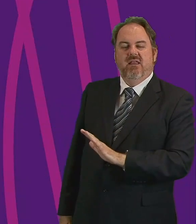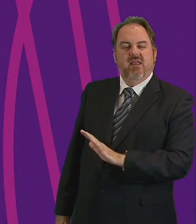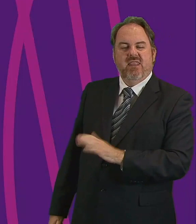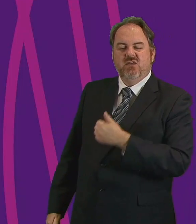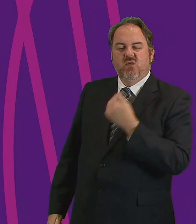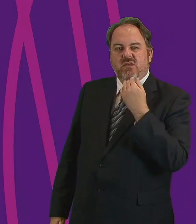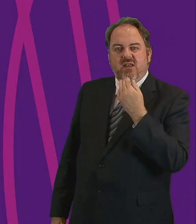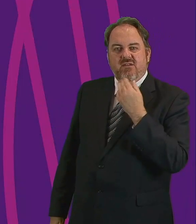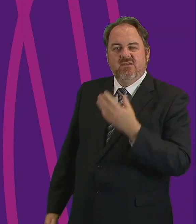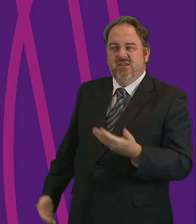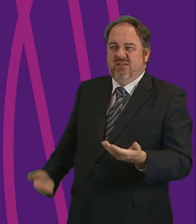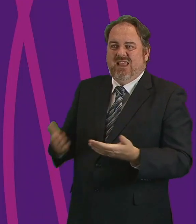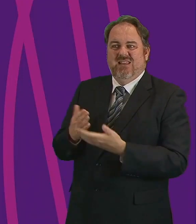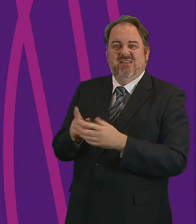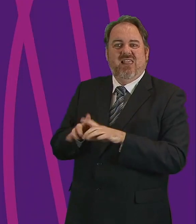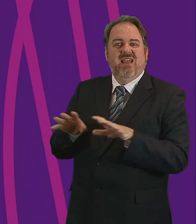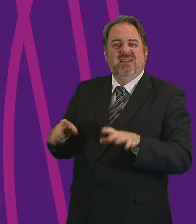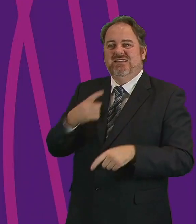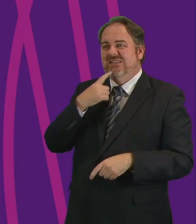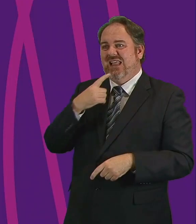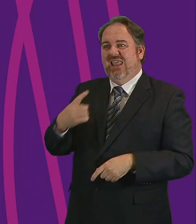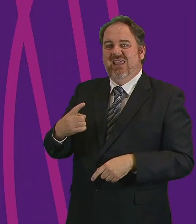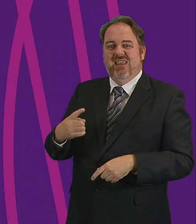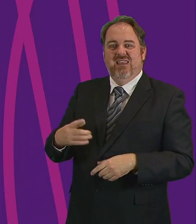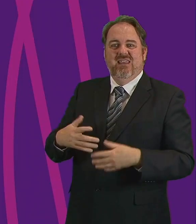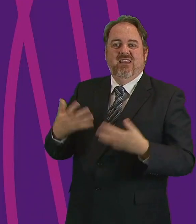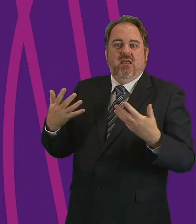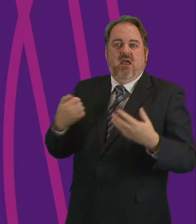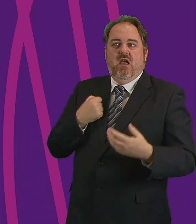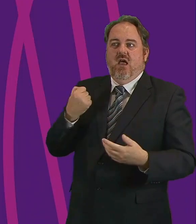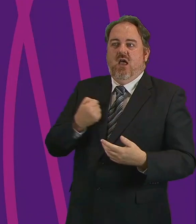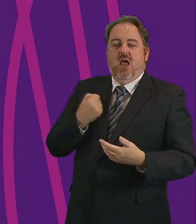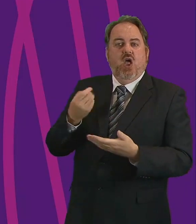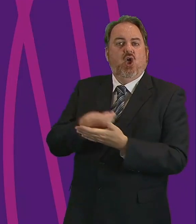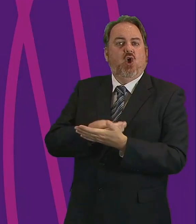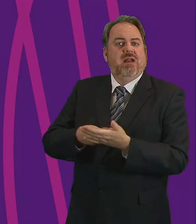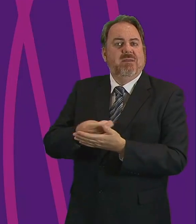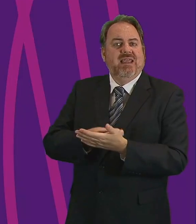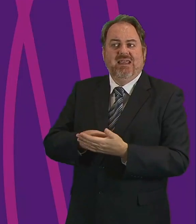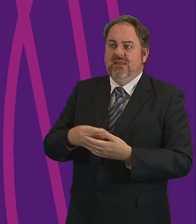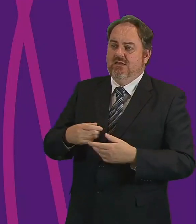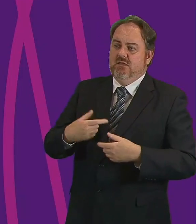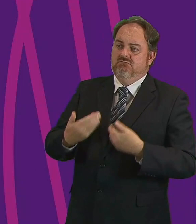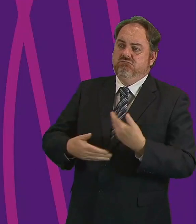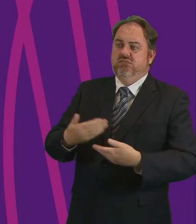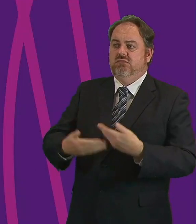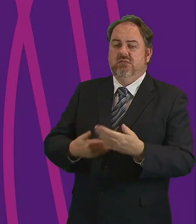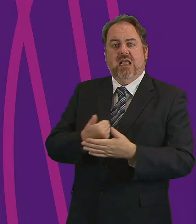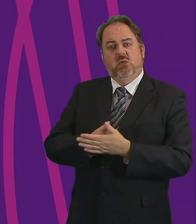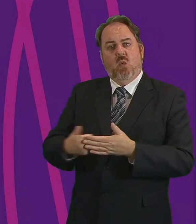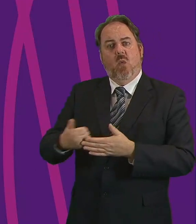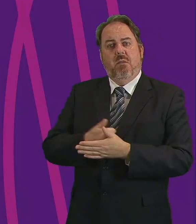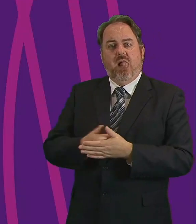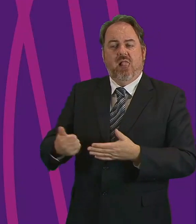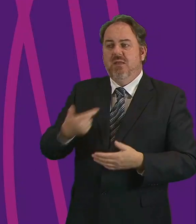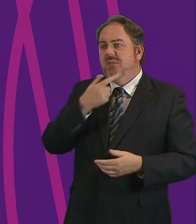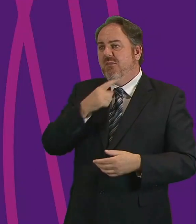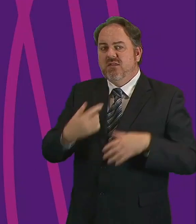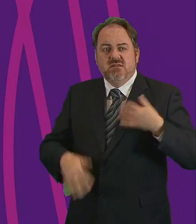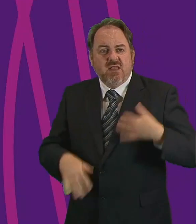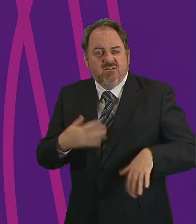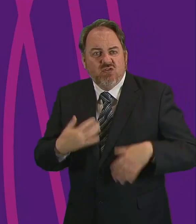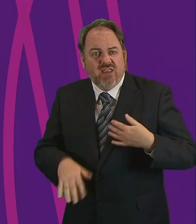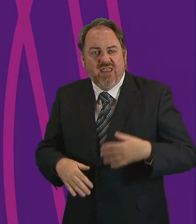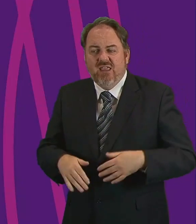to say that the operation of any part of our economy is working as it should when people are being exploited or when